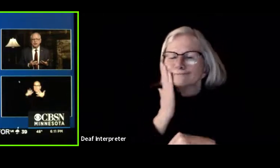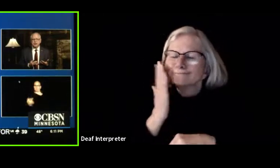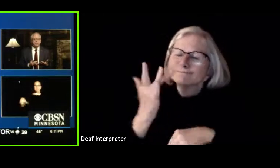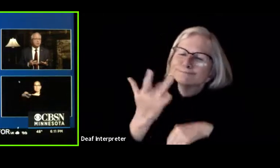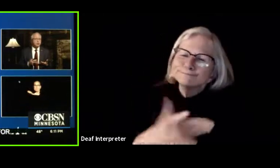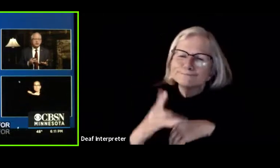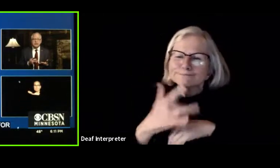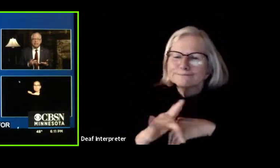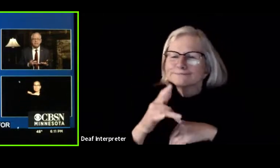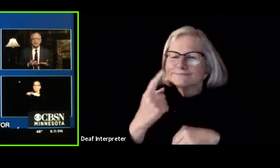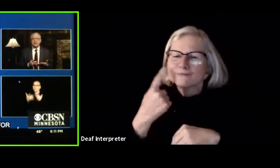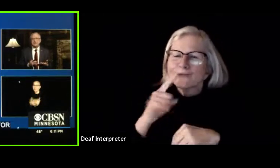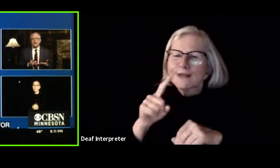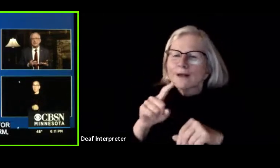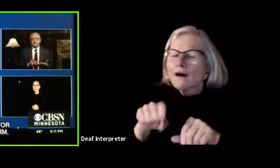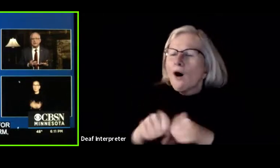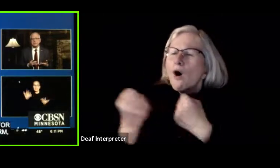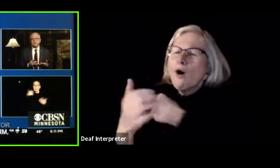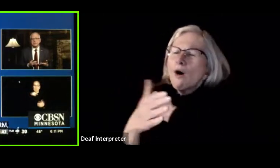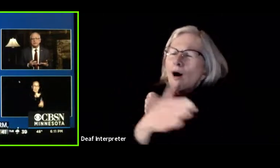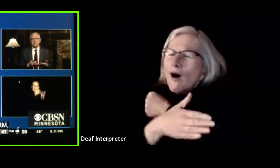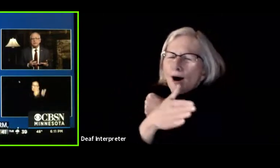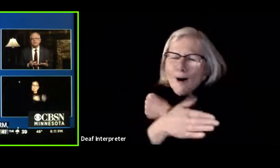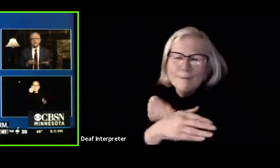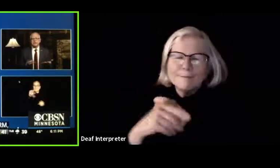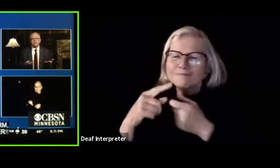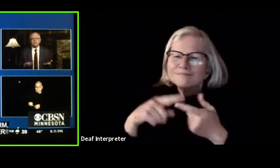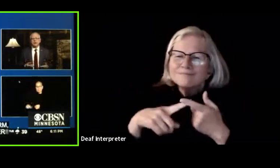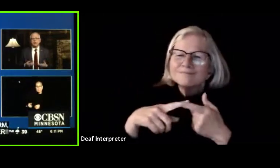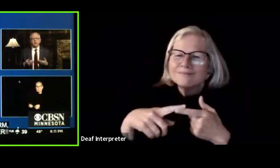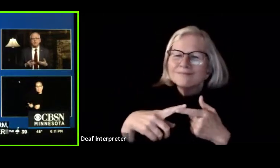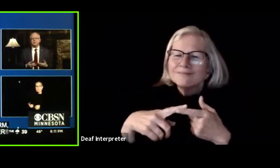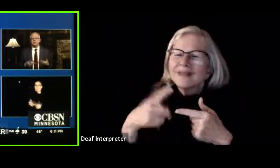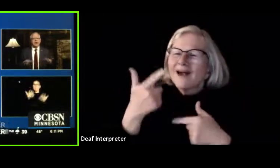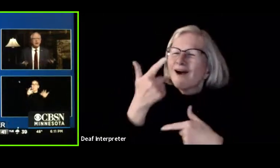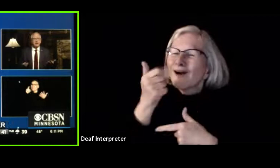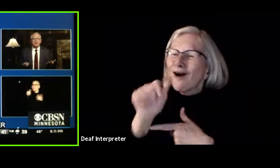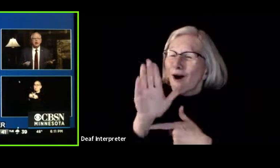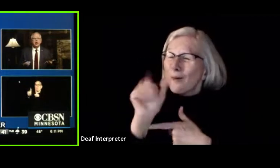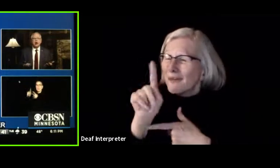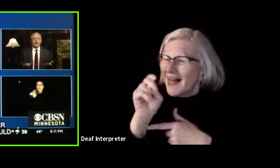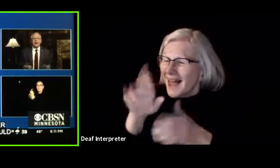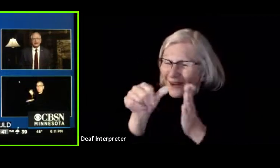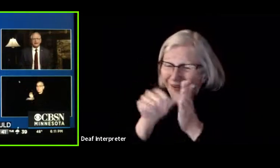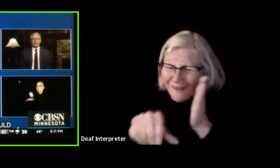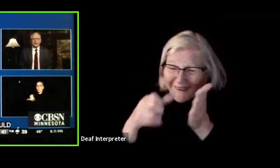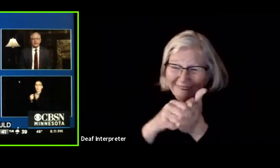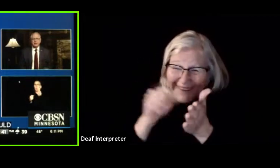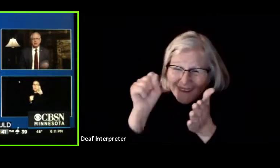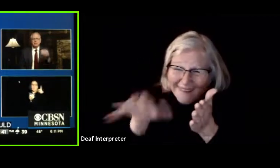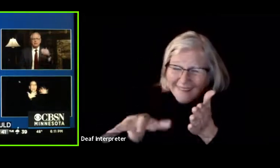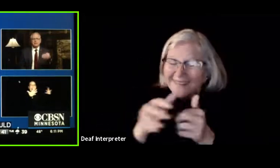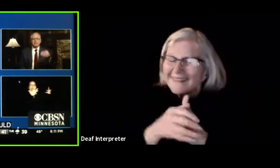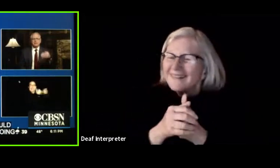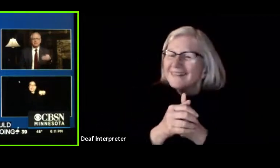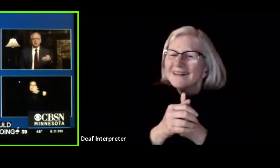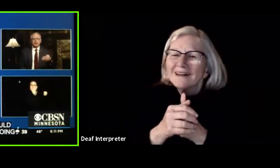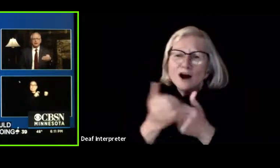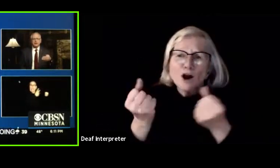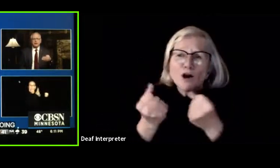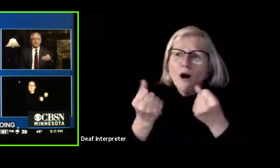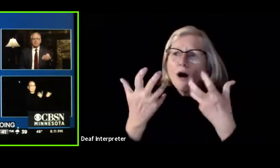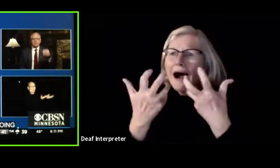surgery. Unfortunately, they might be having cancer treatment or doing something that was there, an emergency, a car accident. Those are the beds that are